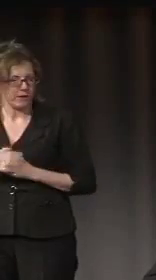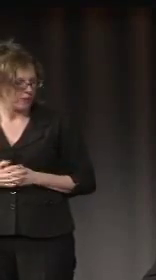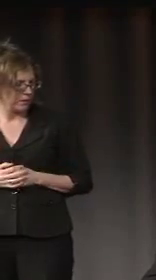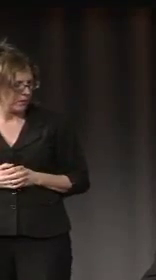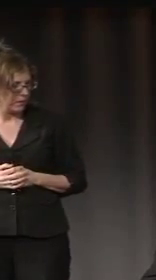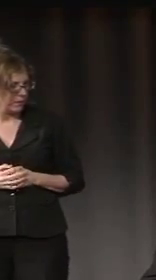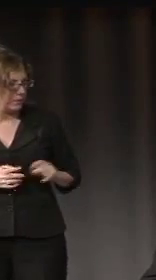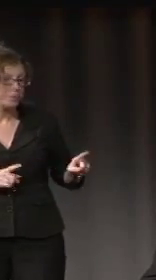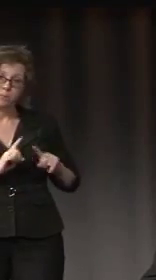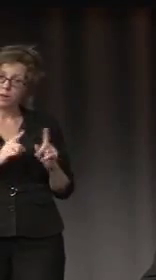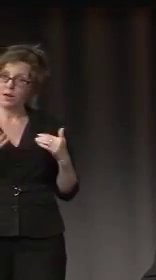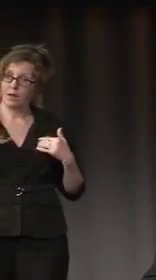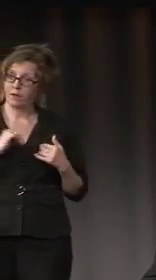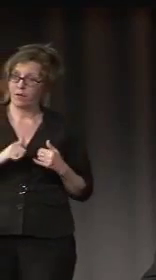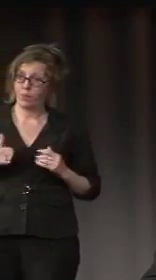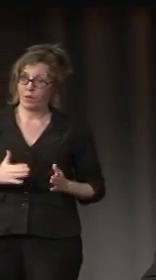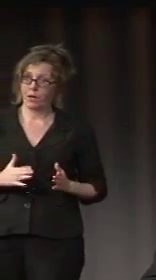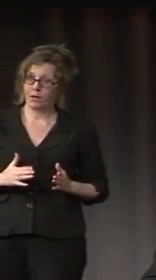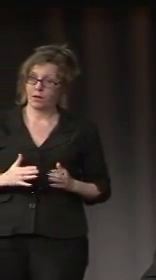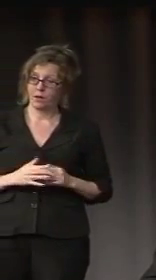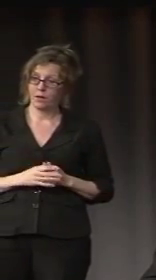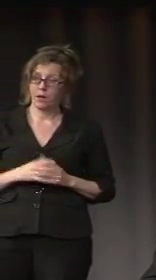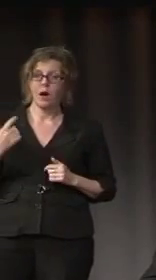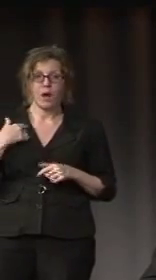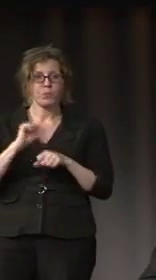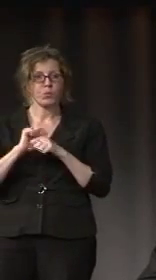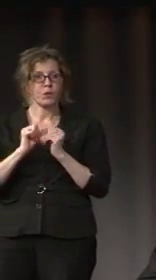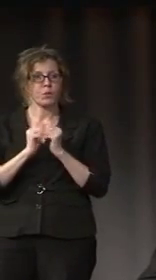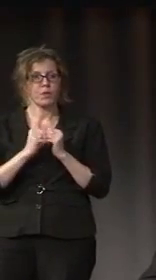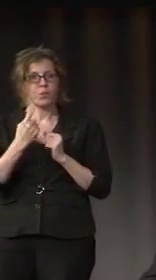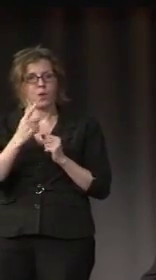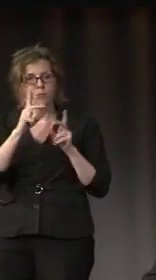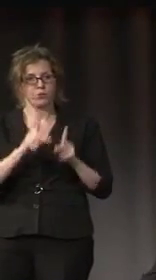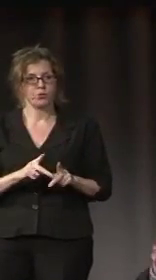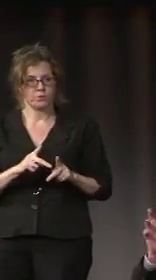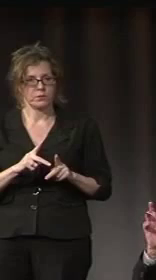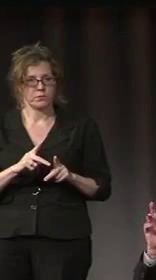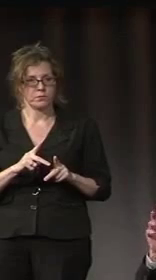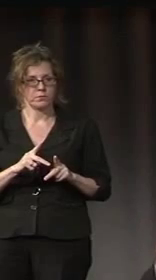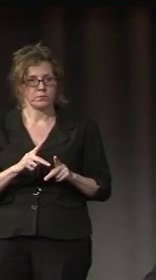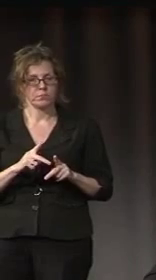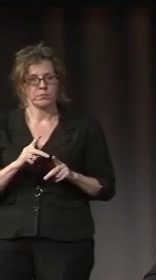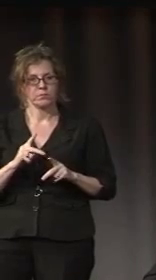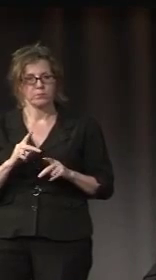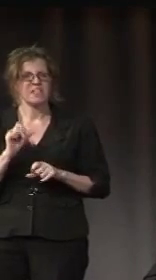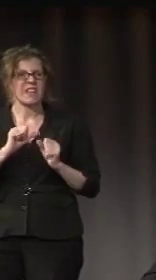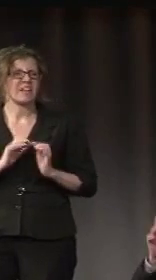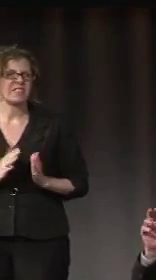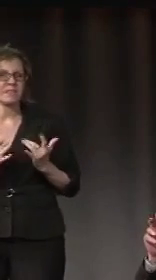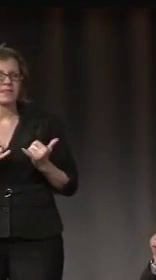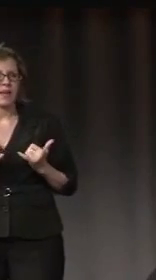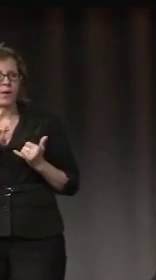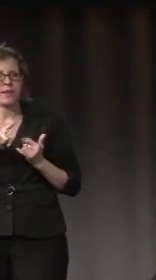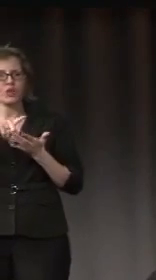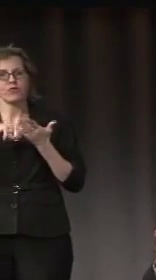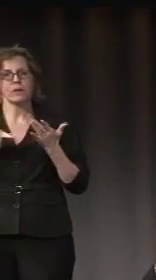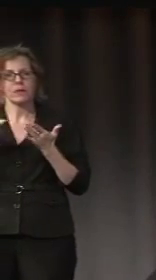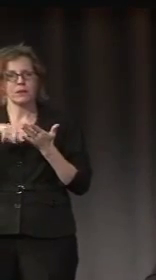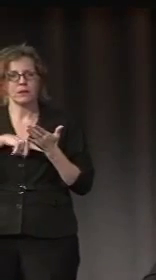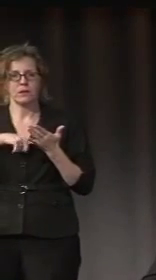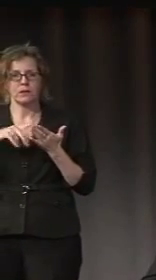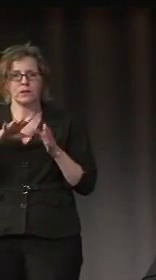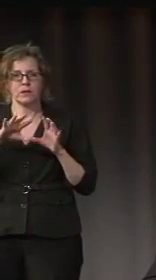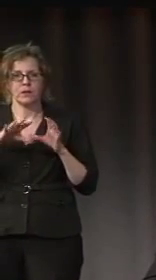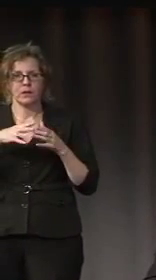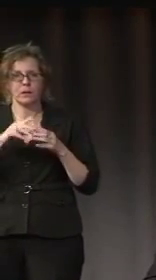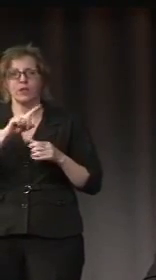there is another way to do it, which is I'm working a lot now with Jewish scientists who are call themselves specialists of critical zone, which